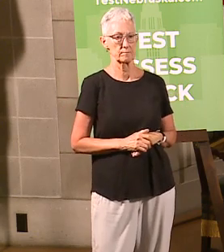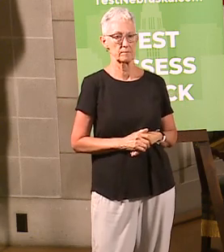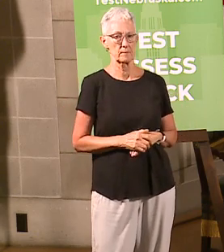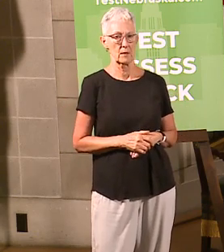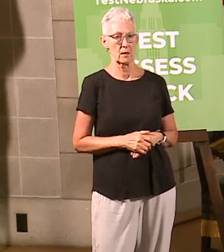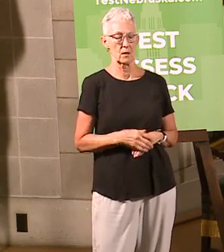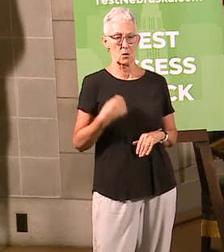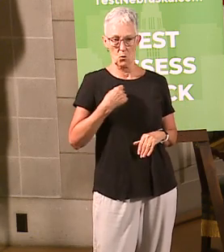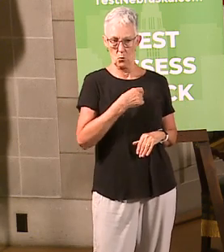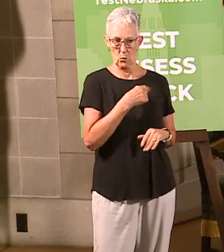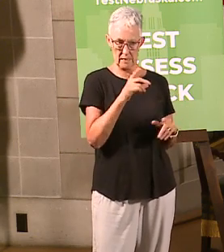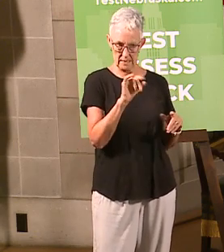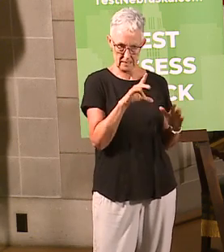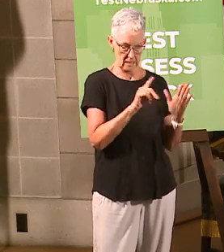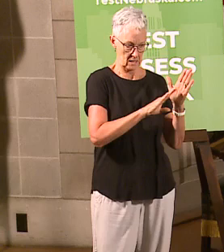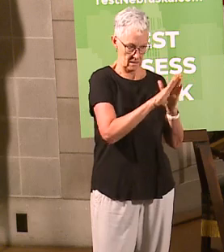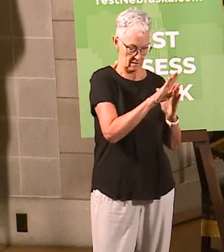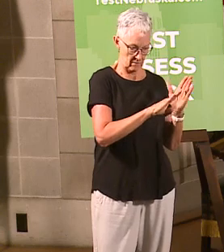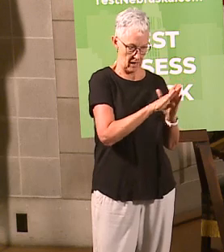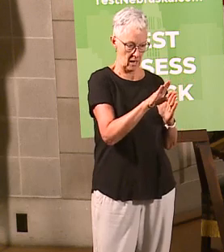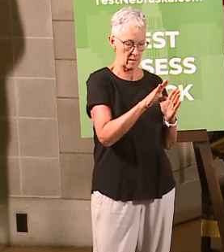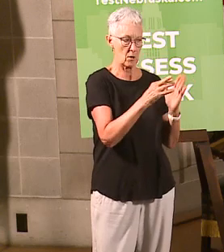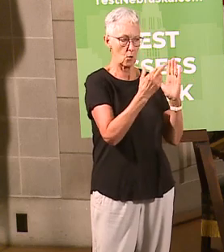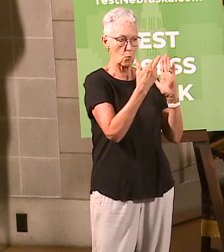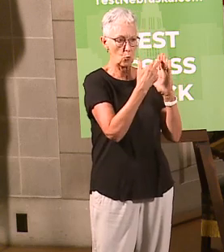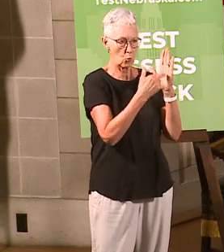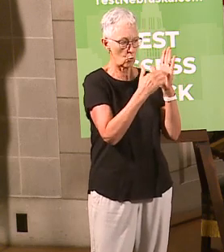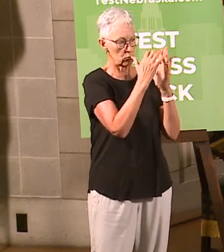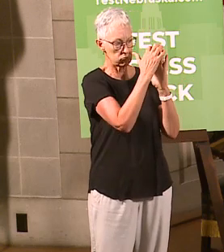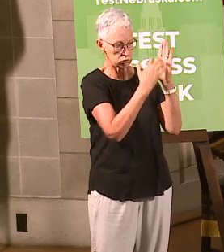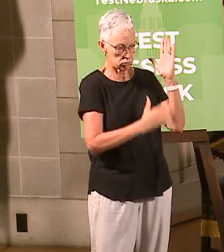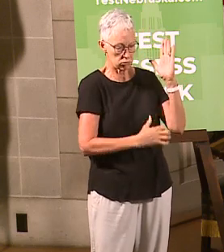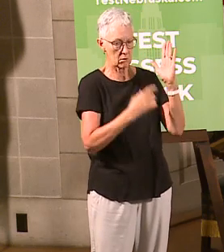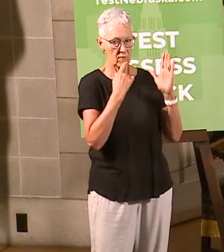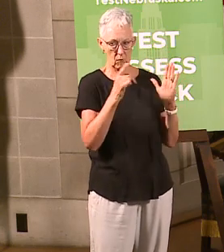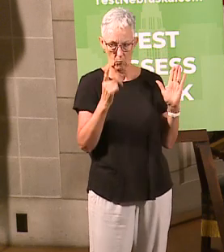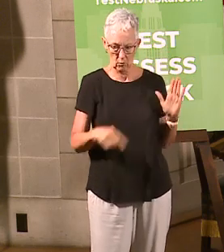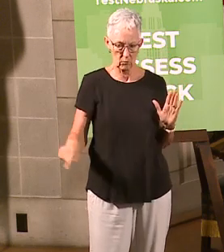is develop some phasing guidance for the long-term care facilities